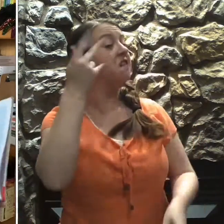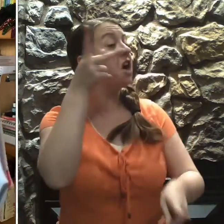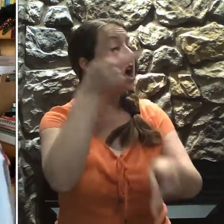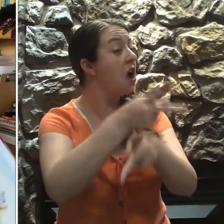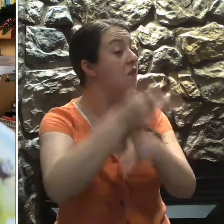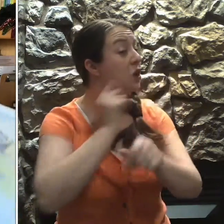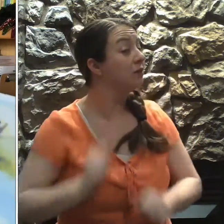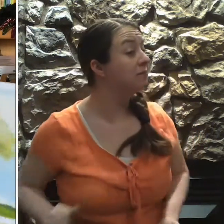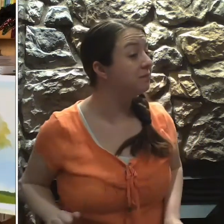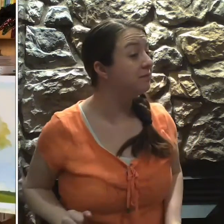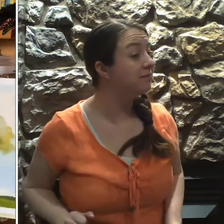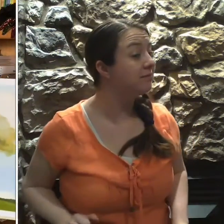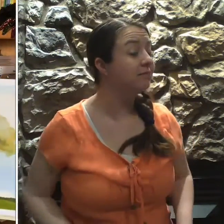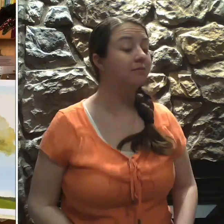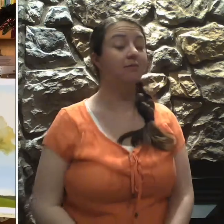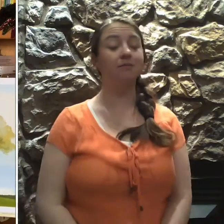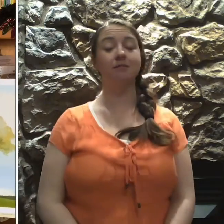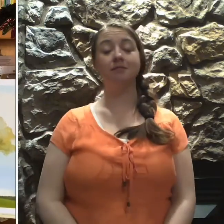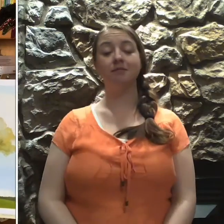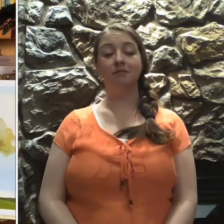Stillwater.